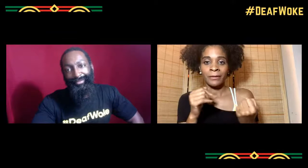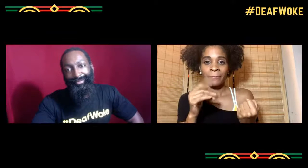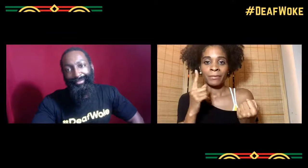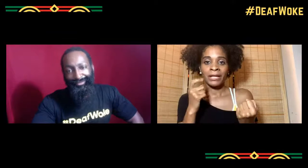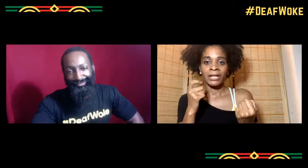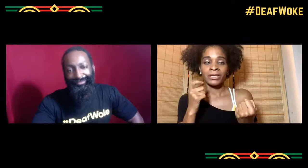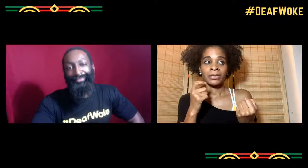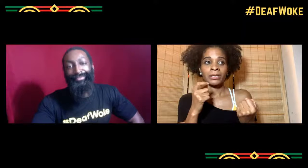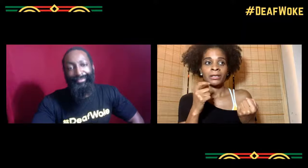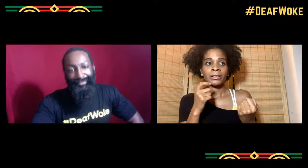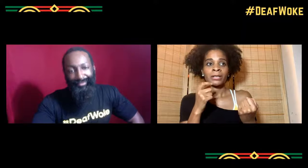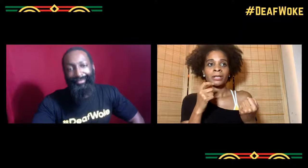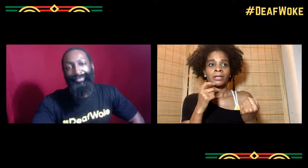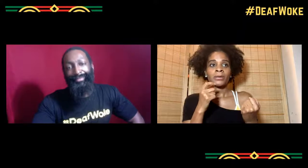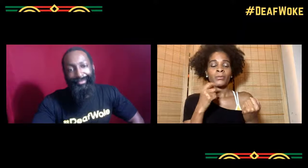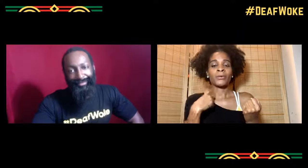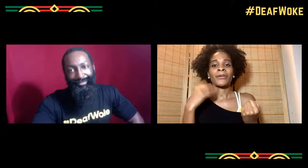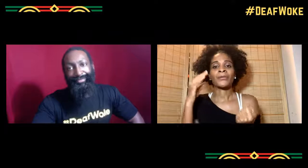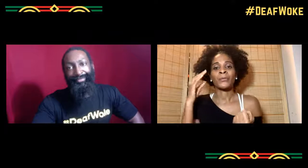you know, they still need support.